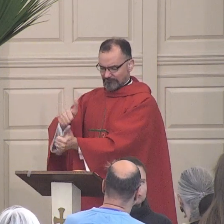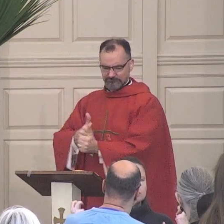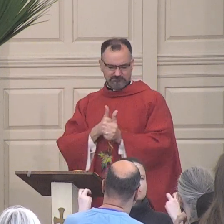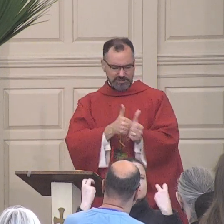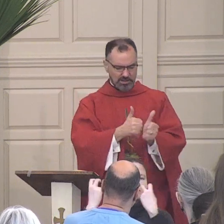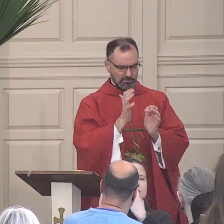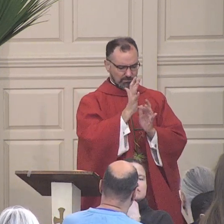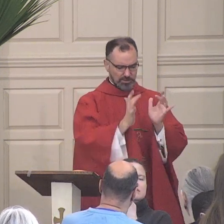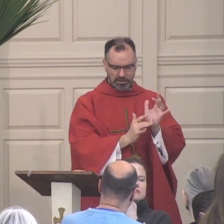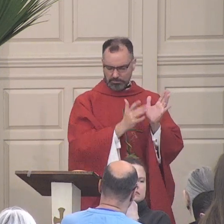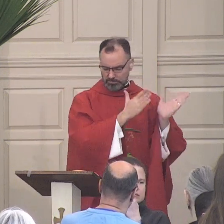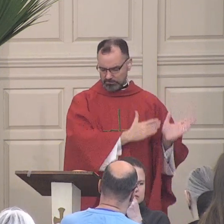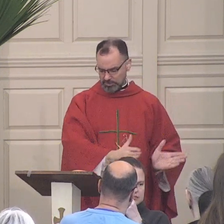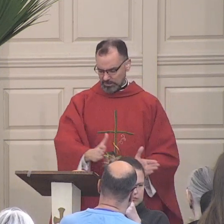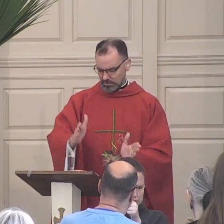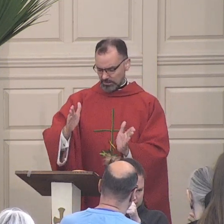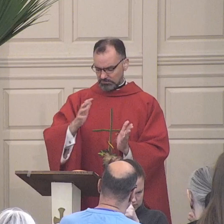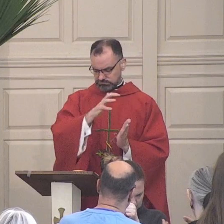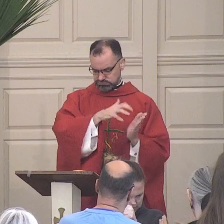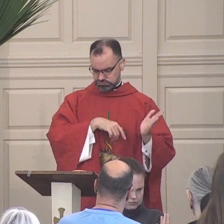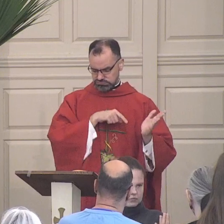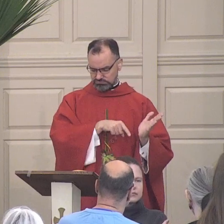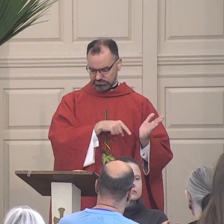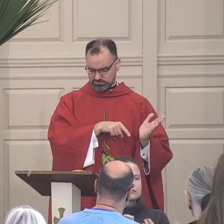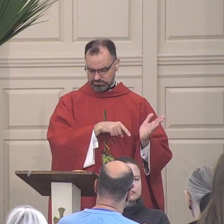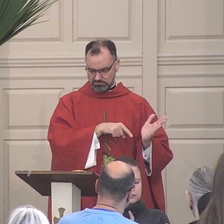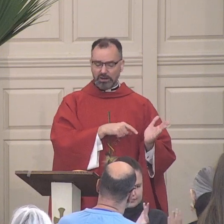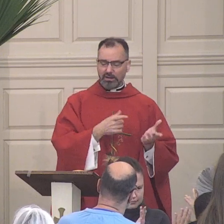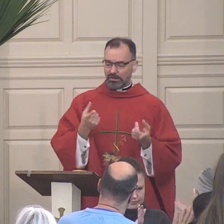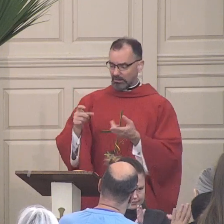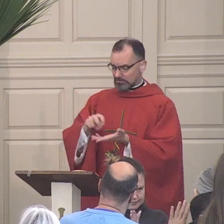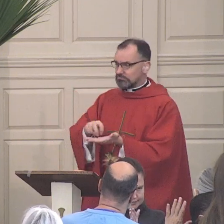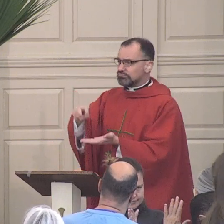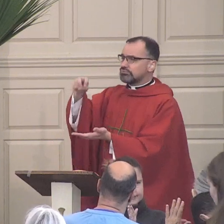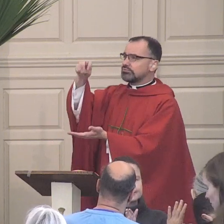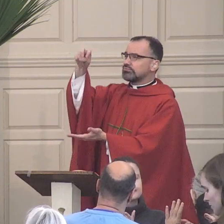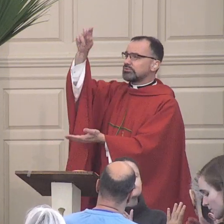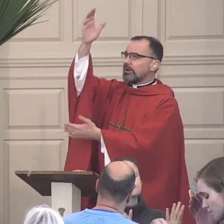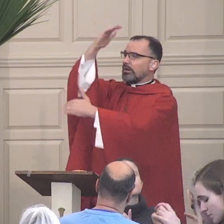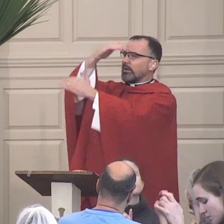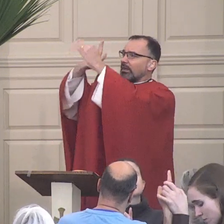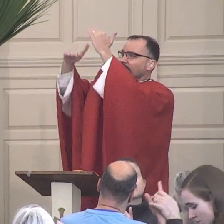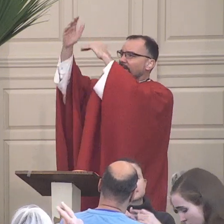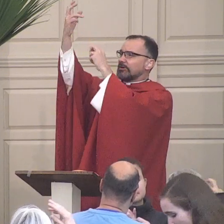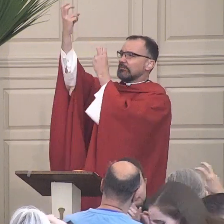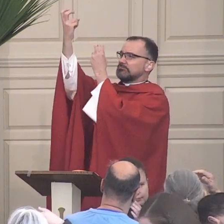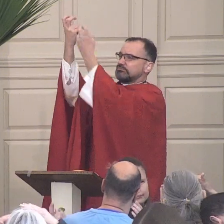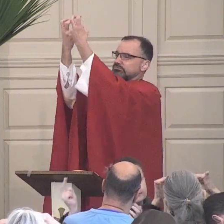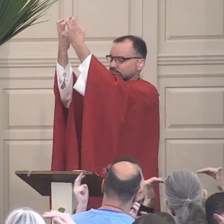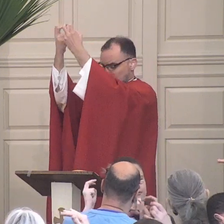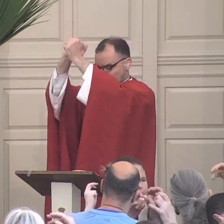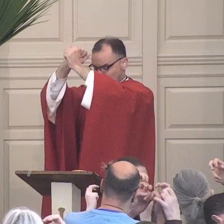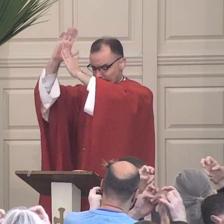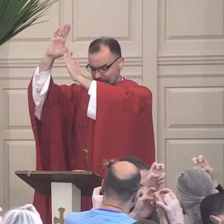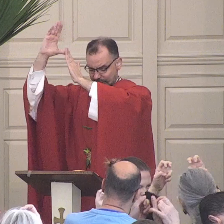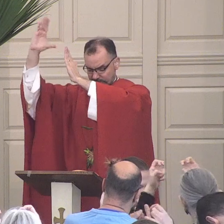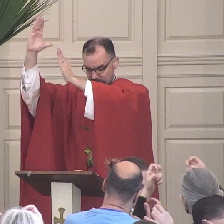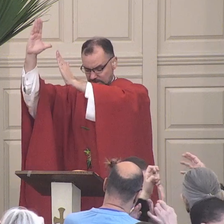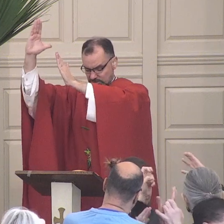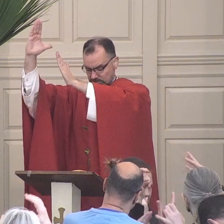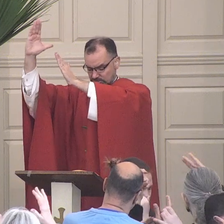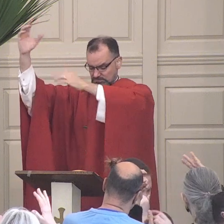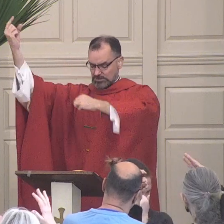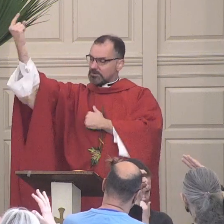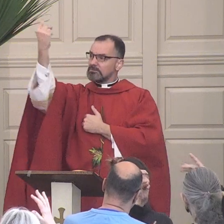adored and glorified, who is spoken through the prophets. I believe in one holy Catholic and apostolic